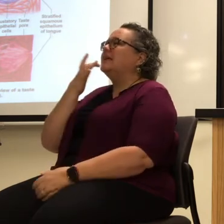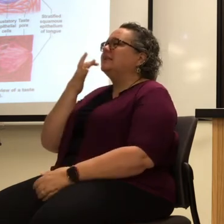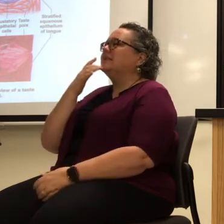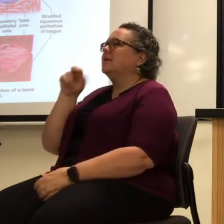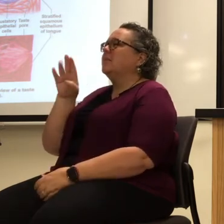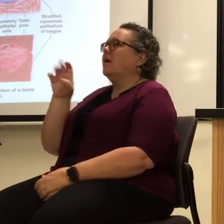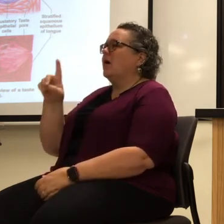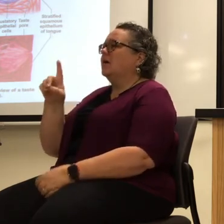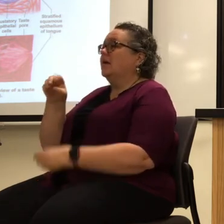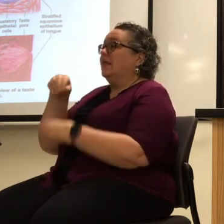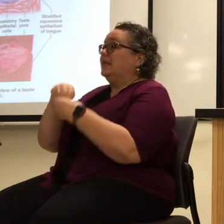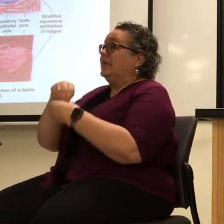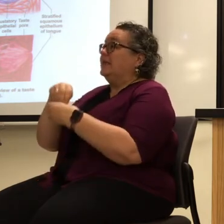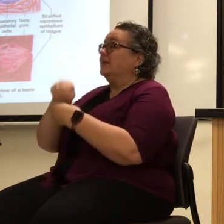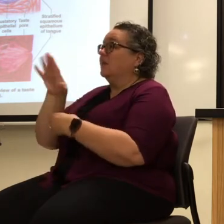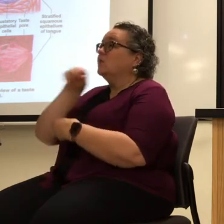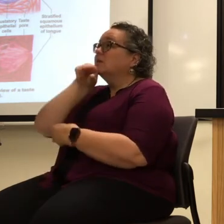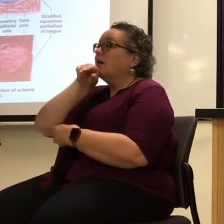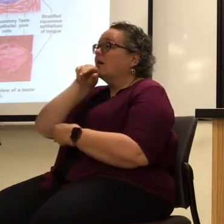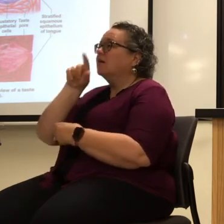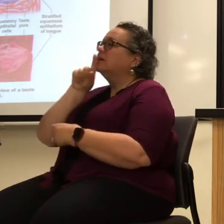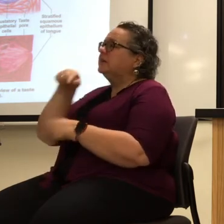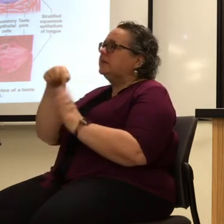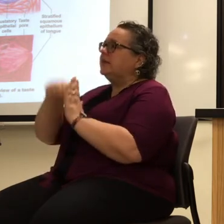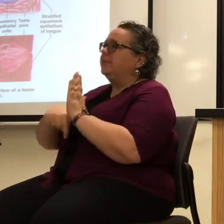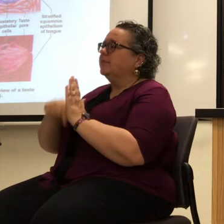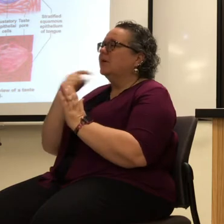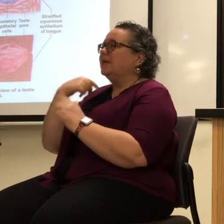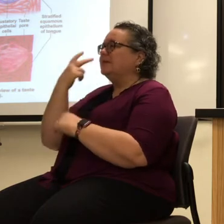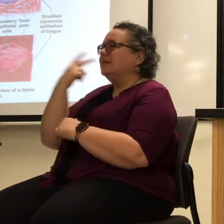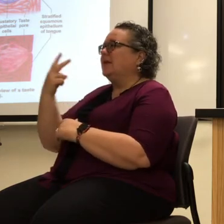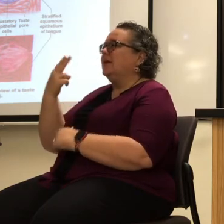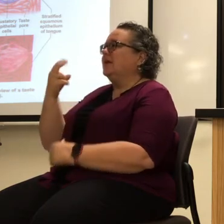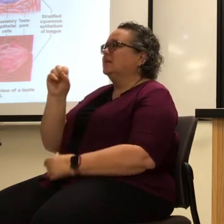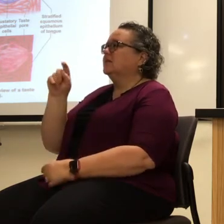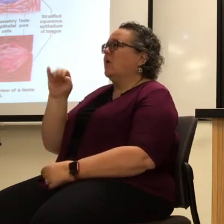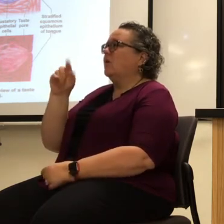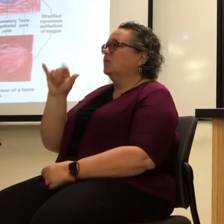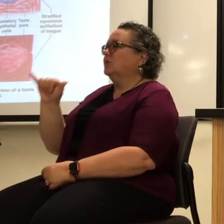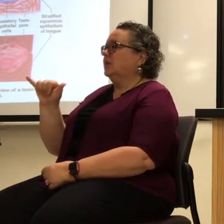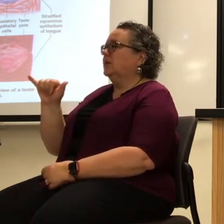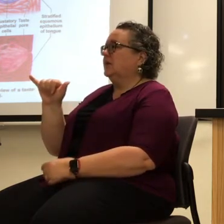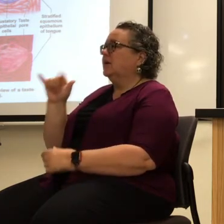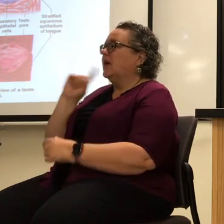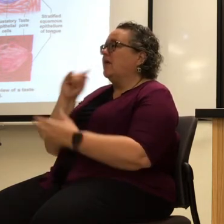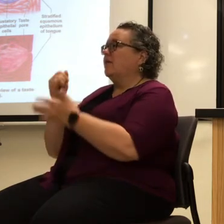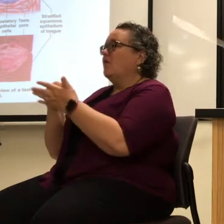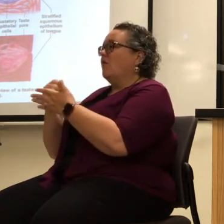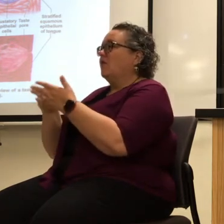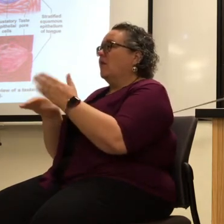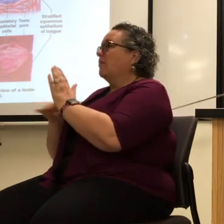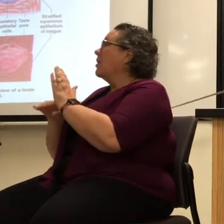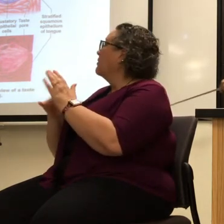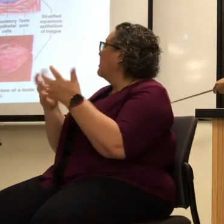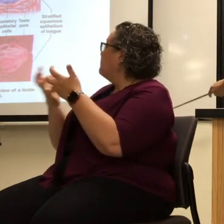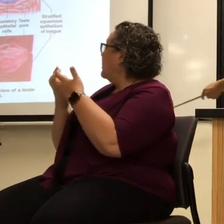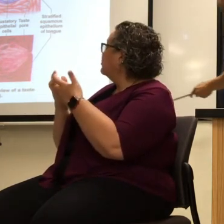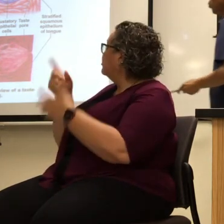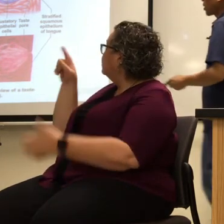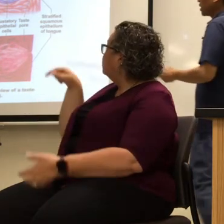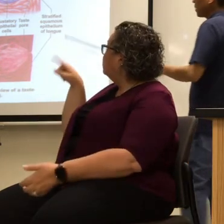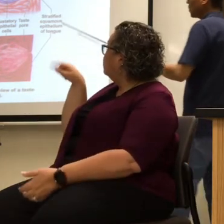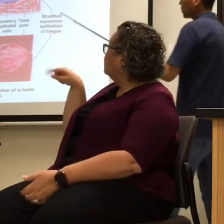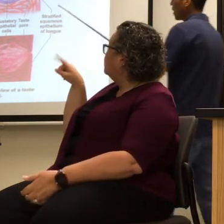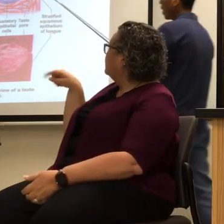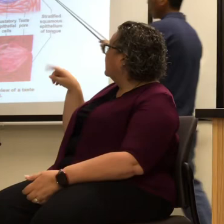This is deep inside the tongue. You can see the histology on the bottom and the artwork on the top. That kind of matches it. When you chew your food,